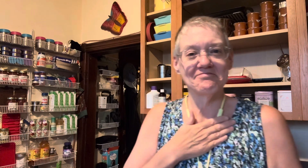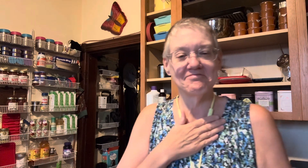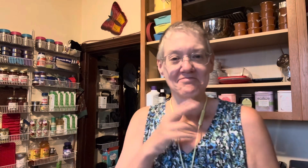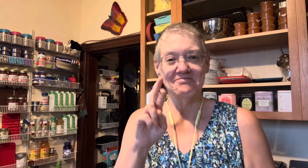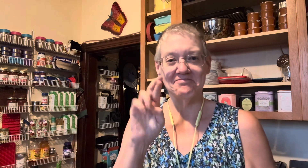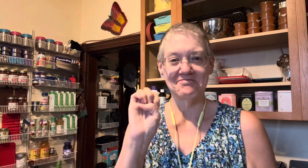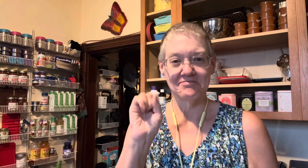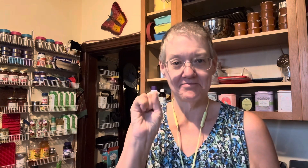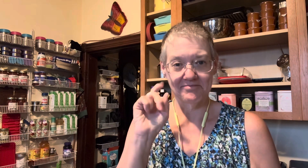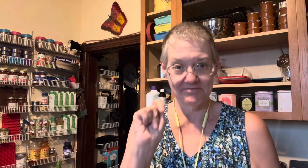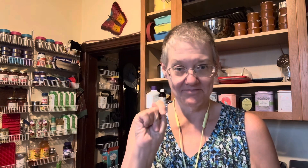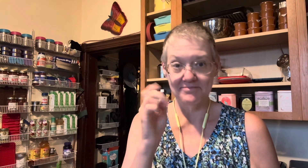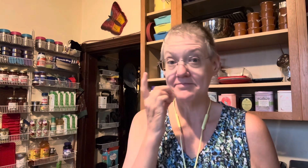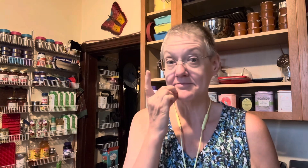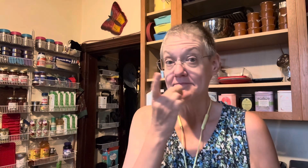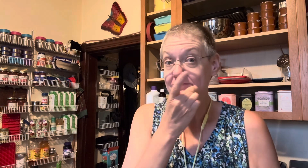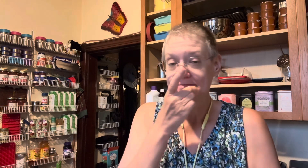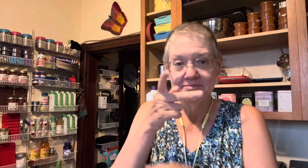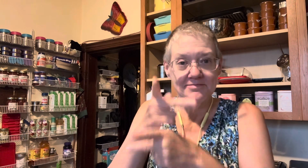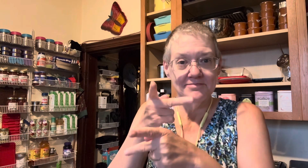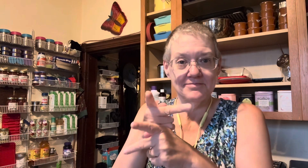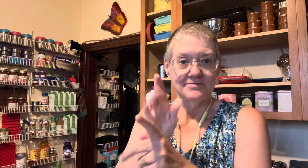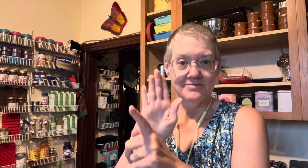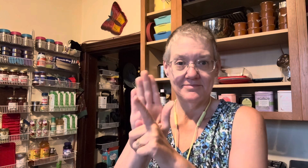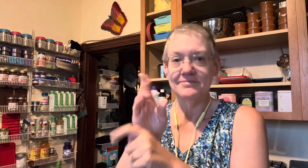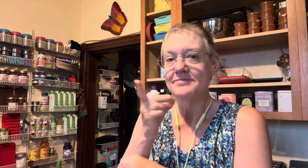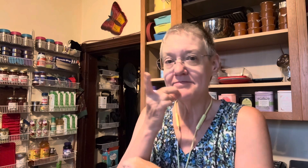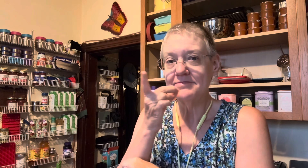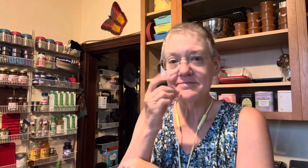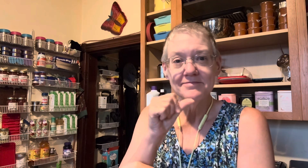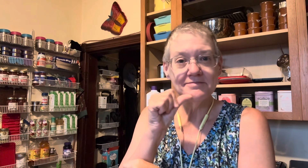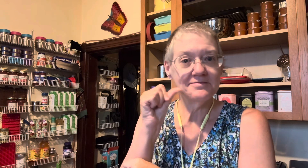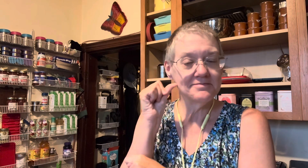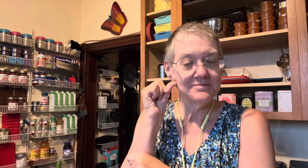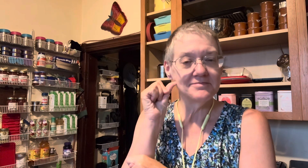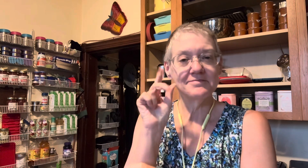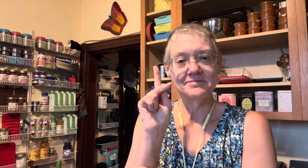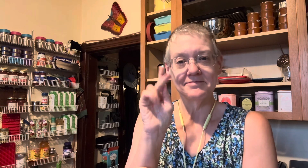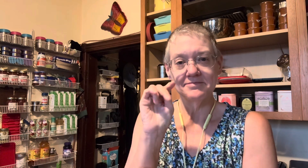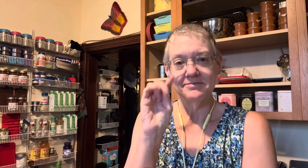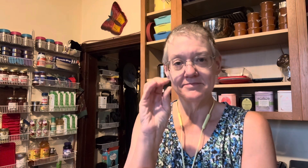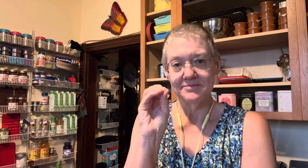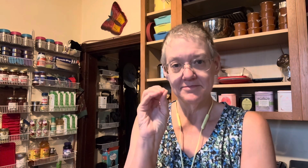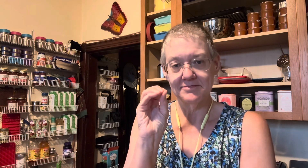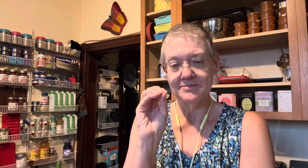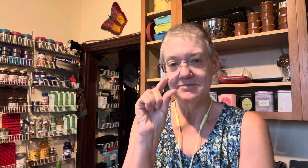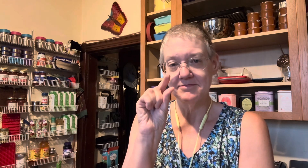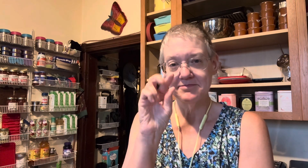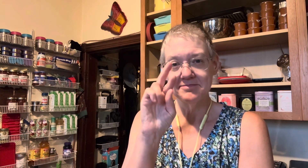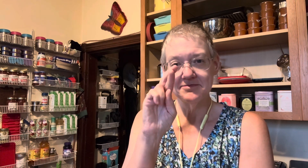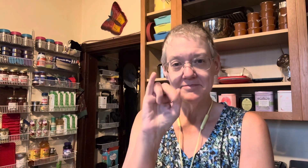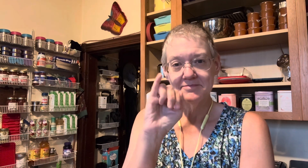still catching up on my rest. So Dale took care of his own dinner. He had keto grilled ham and